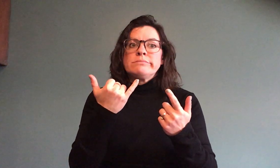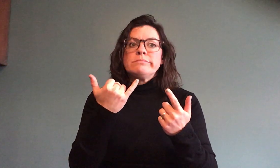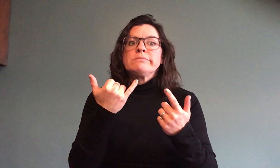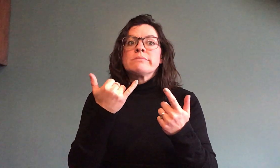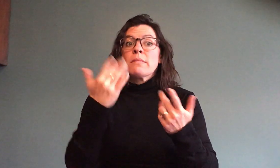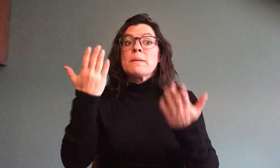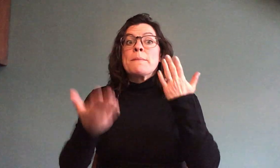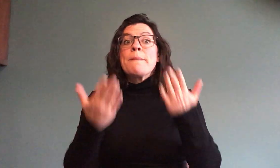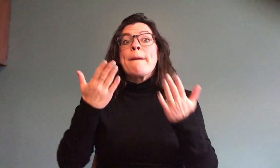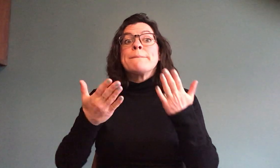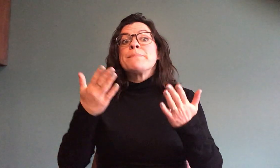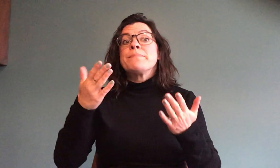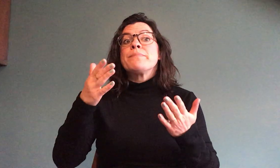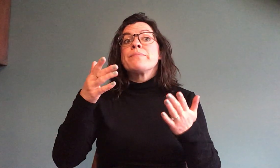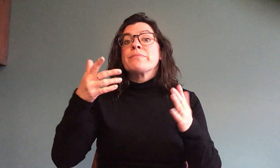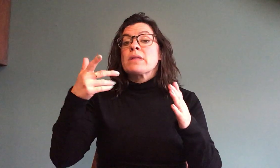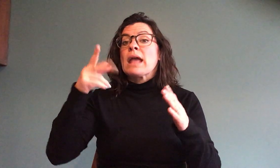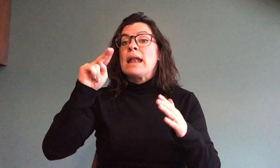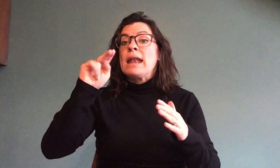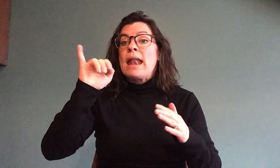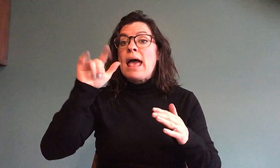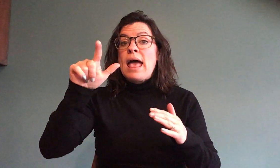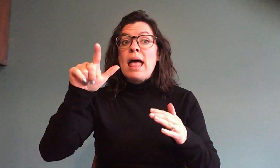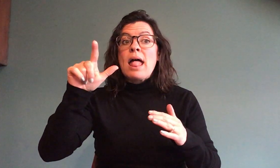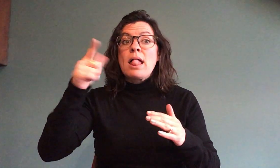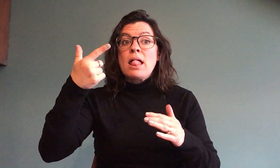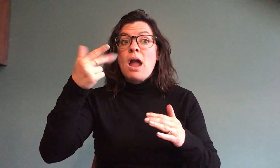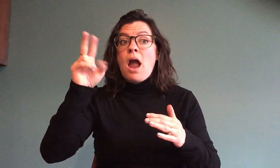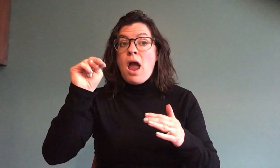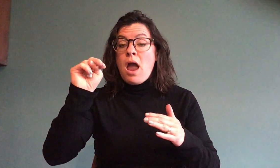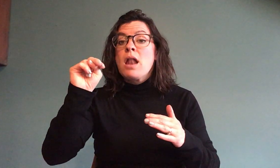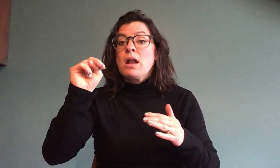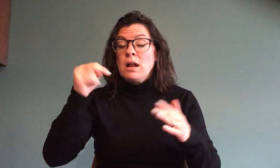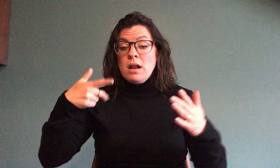cetera, we need to catch up on this a little